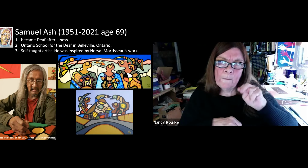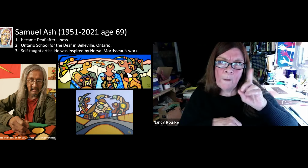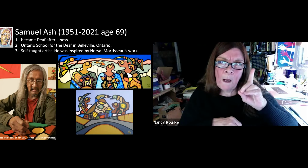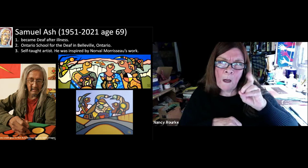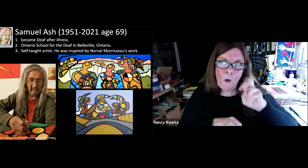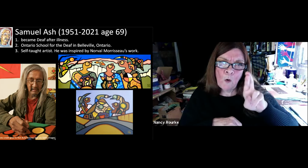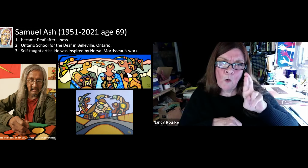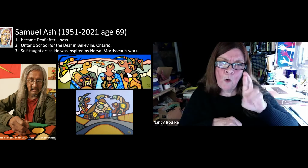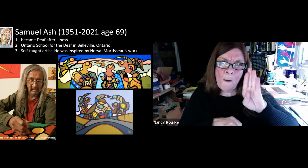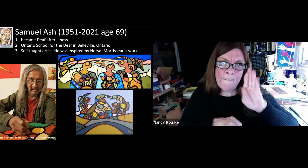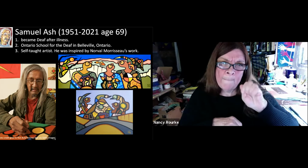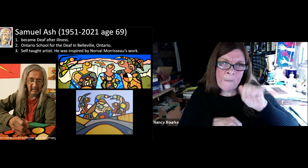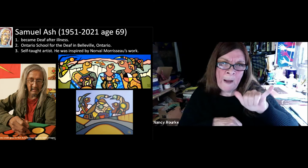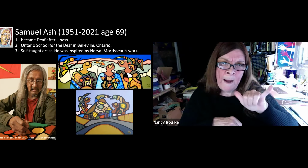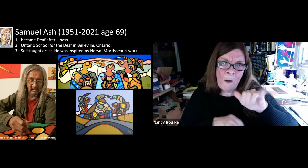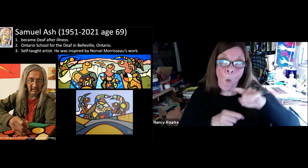Samuels life.